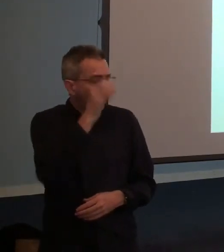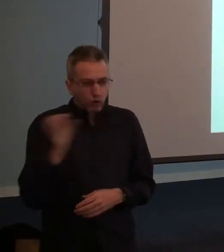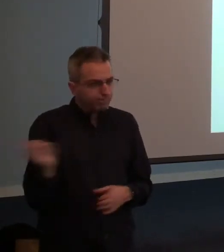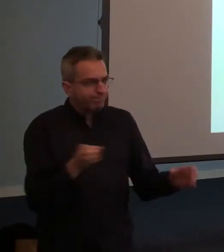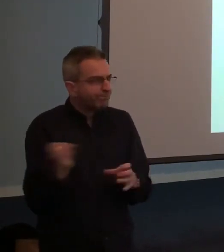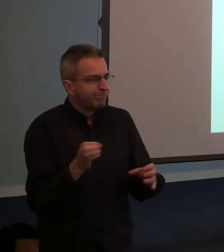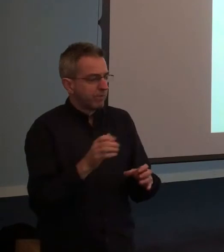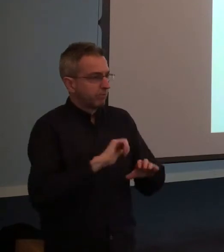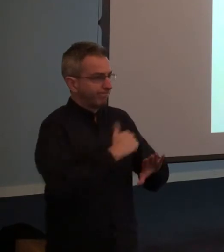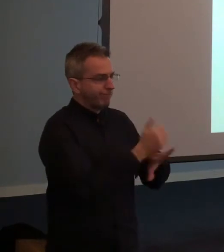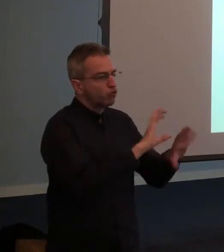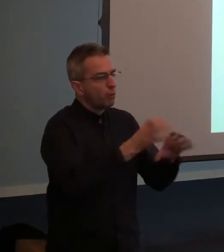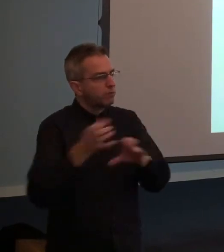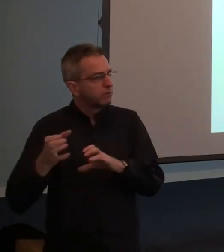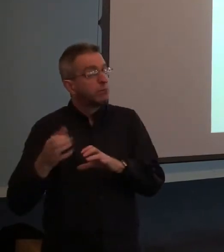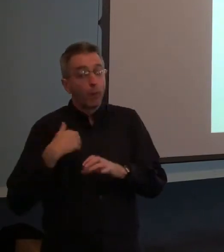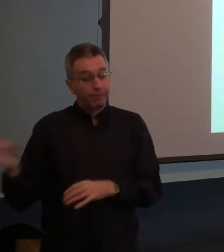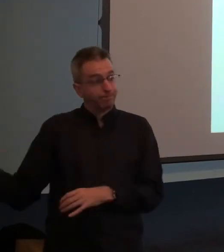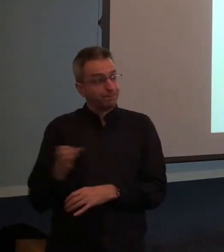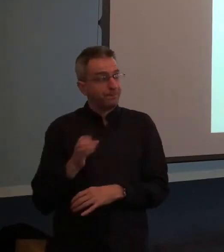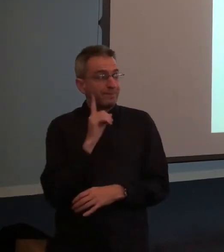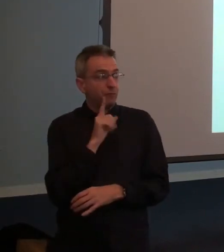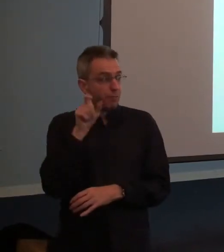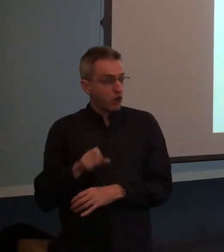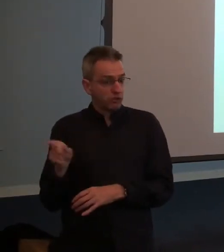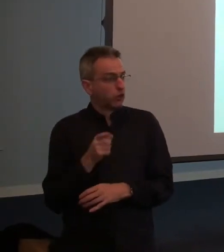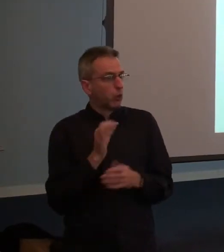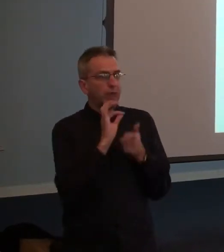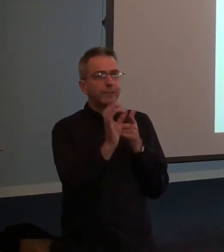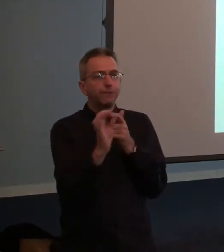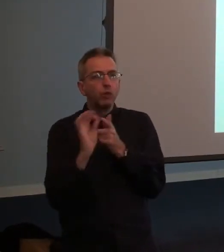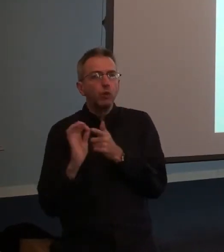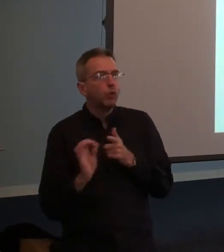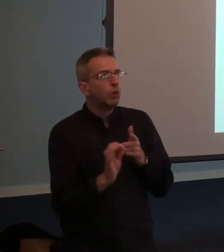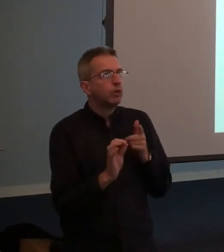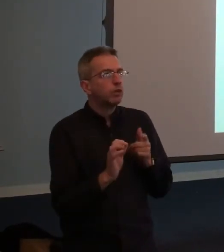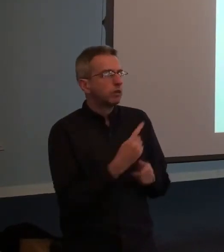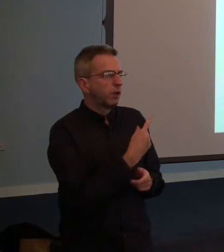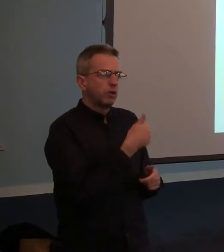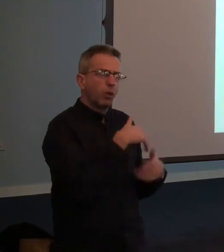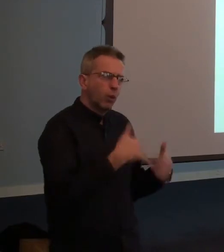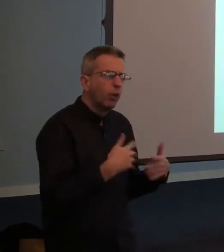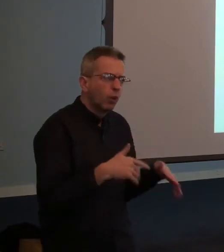deaf people or deaf history. So we brought in a hearing person to interview